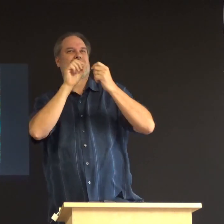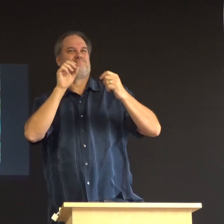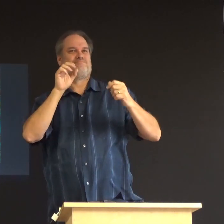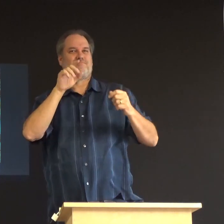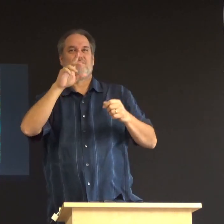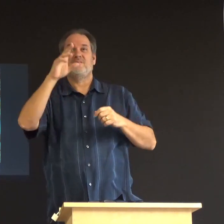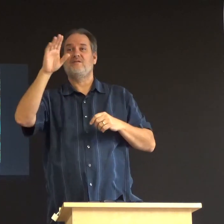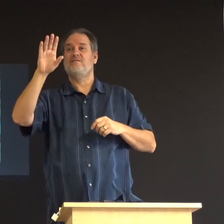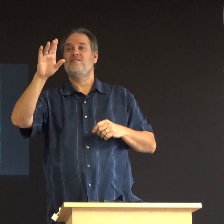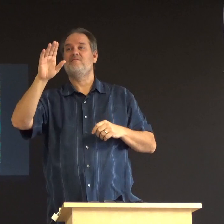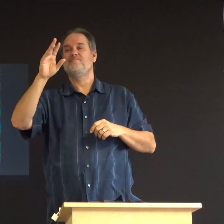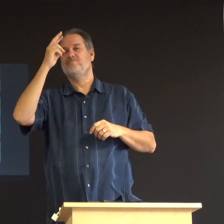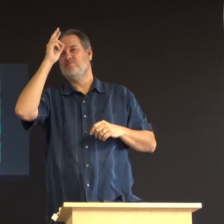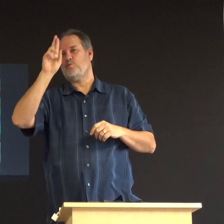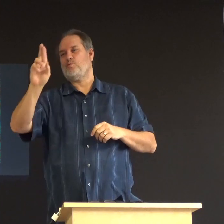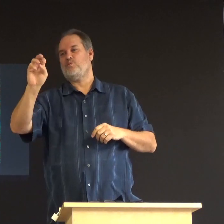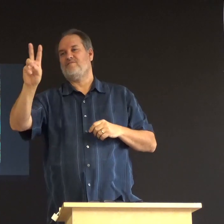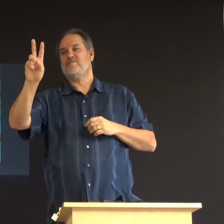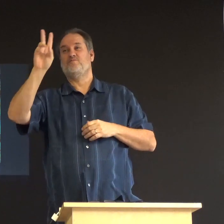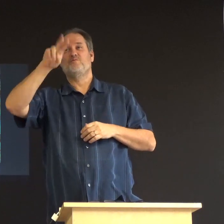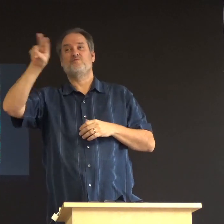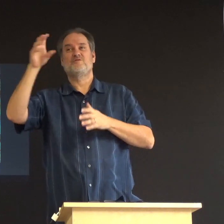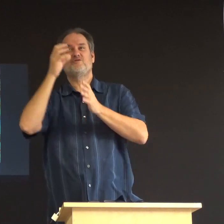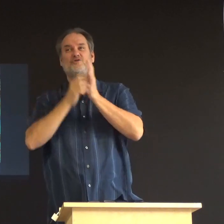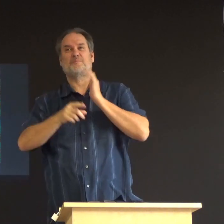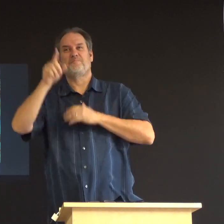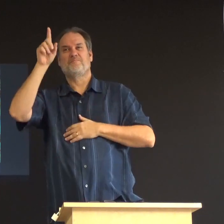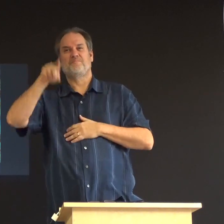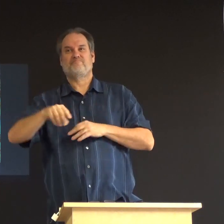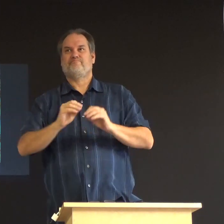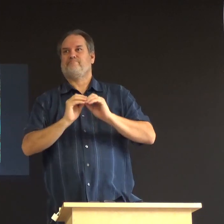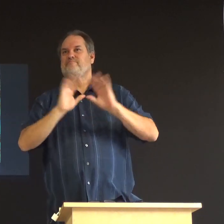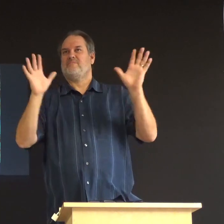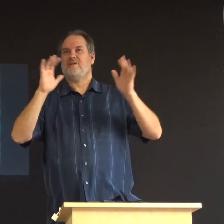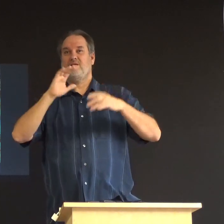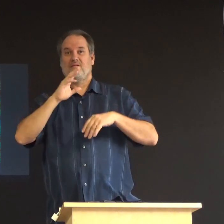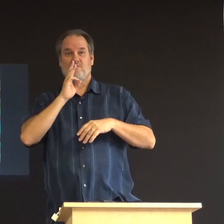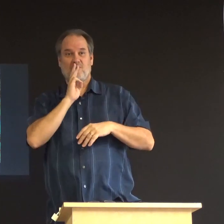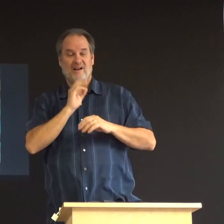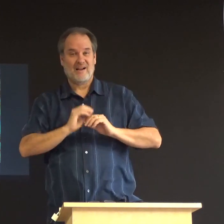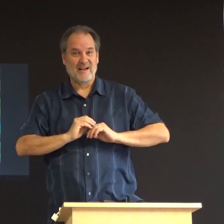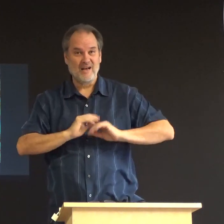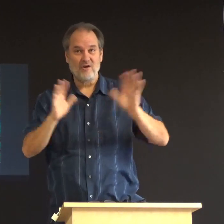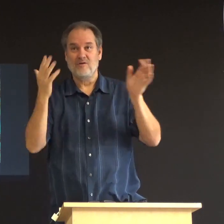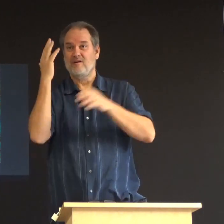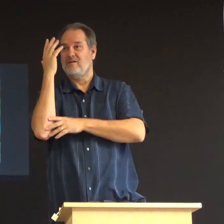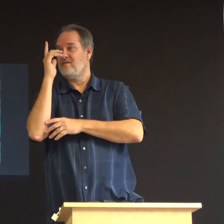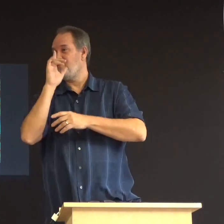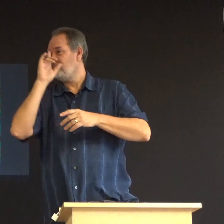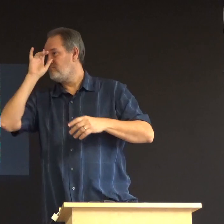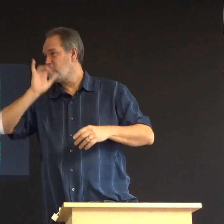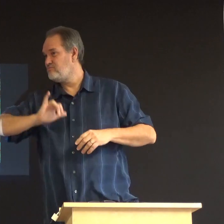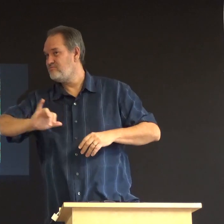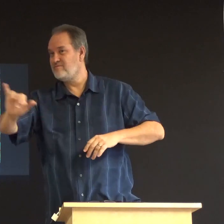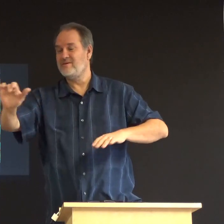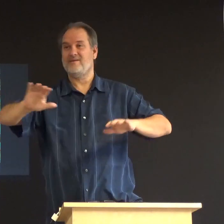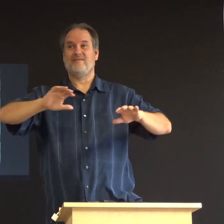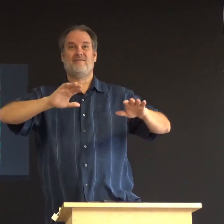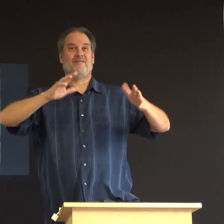picture. The idea that was us worshiping. Revelation 22 says it will be a